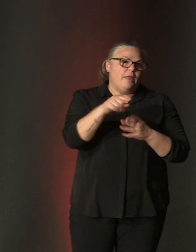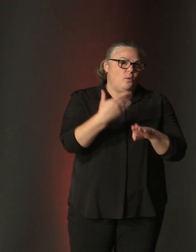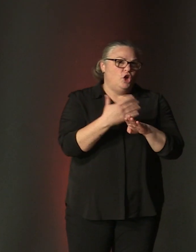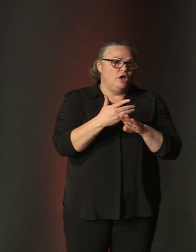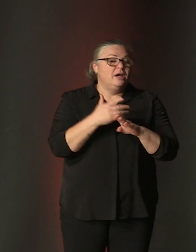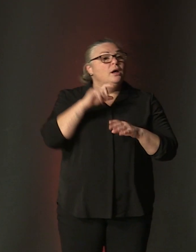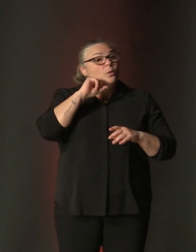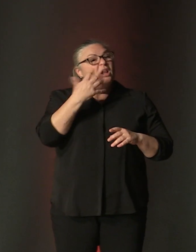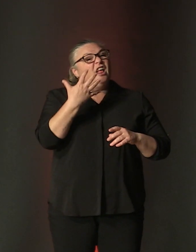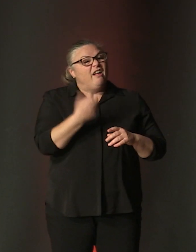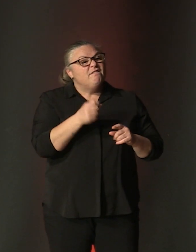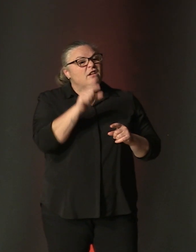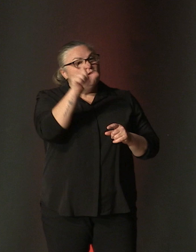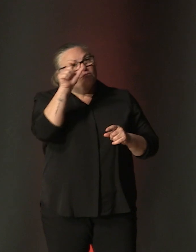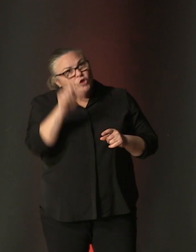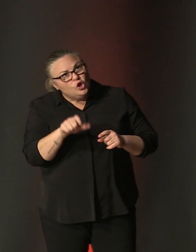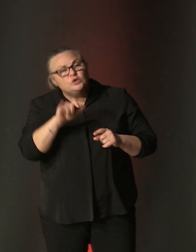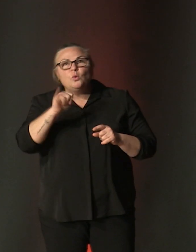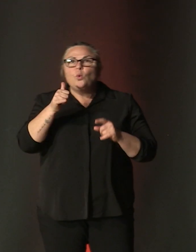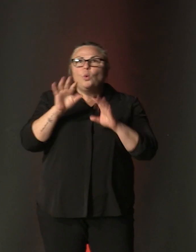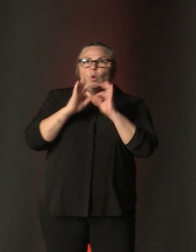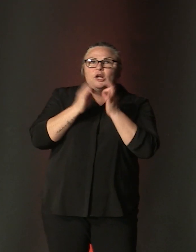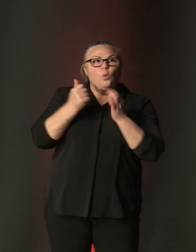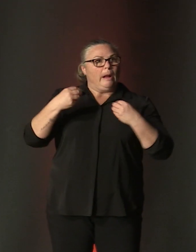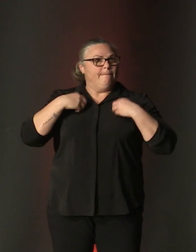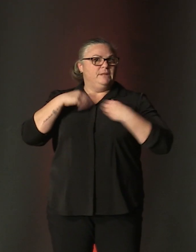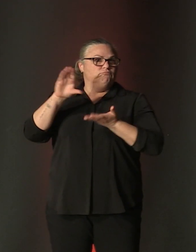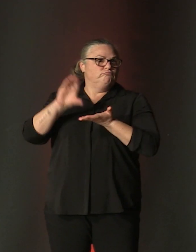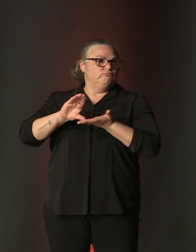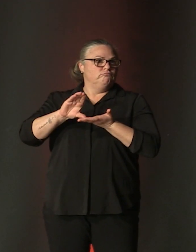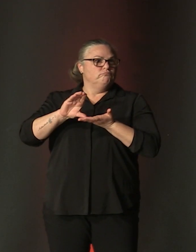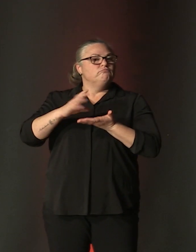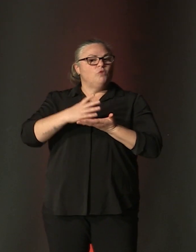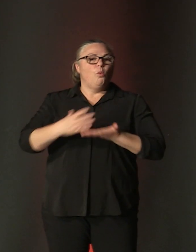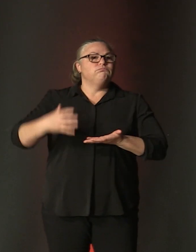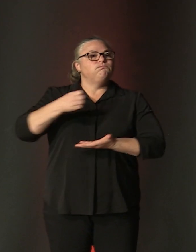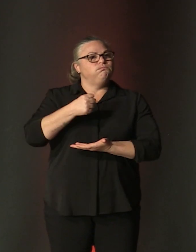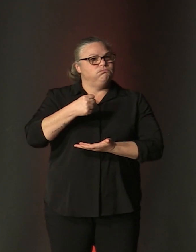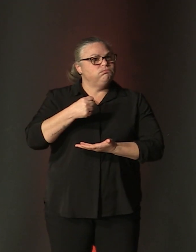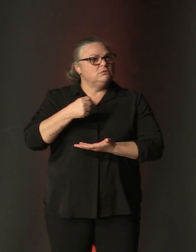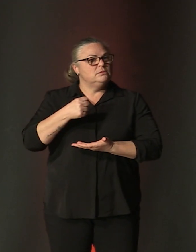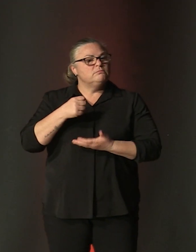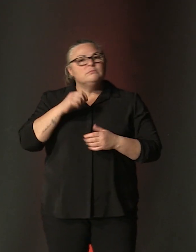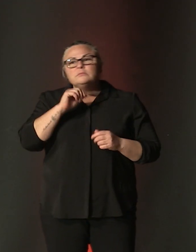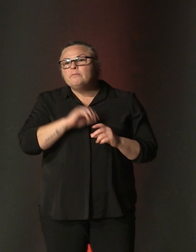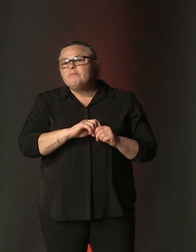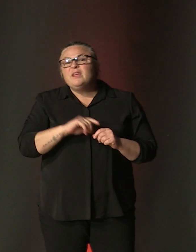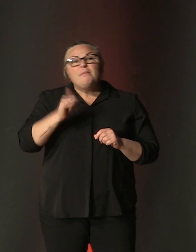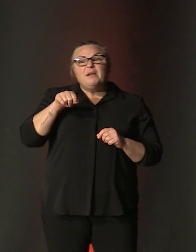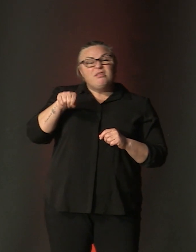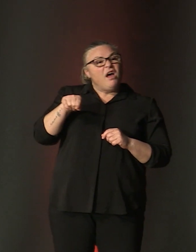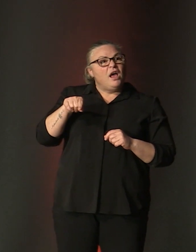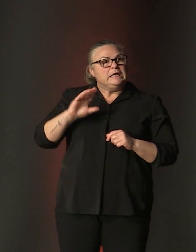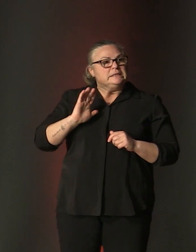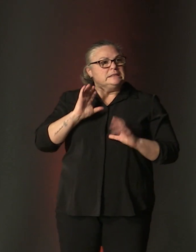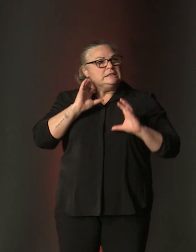could be a person or an organization or a company, and they would be interested in funding a type of initiative. They could have an area of interest. It could